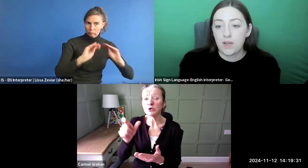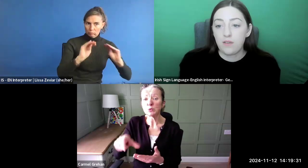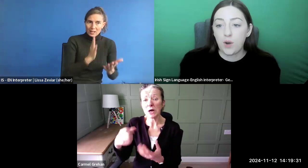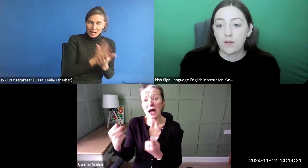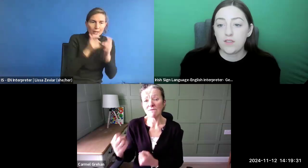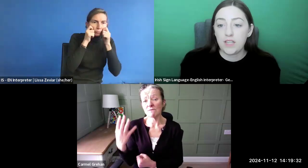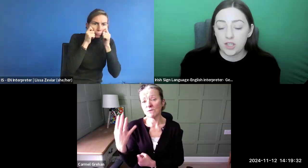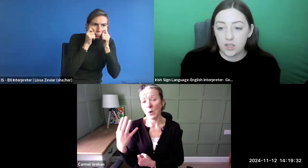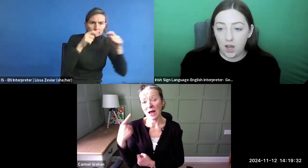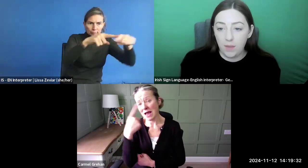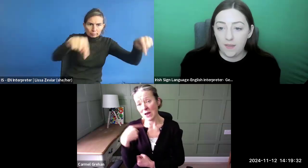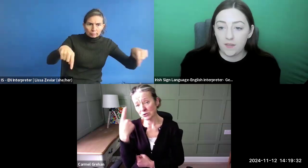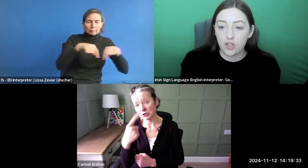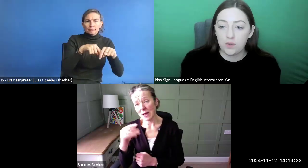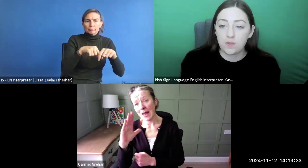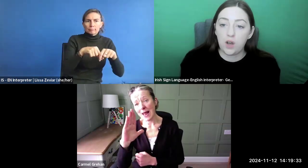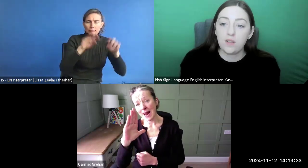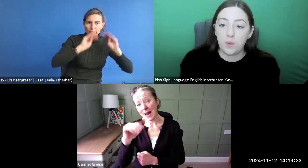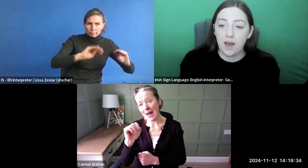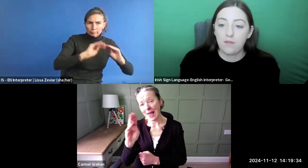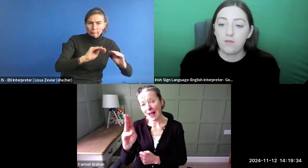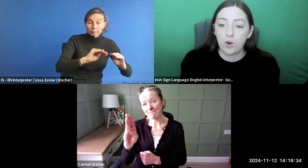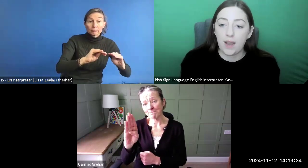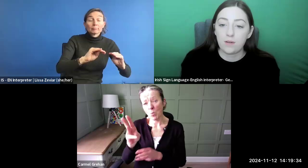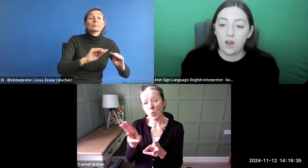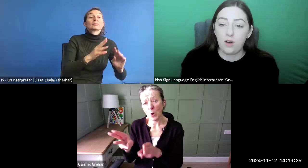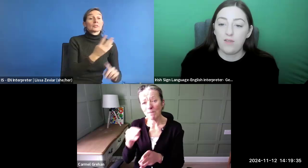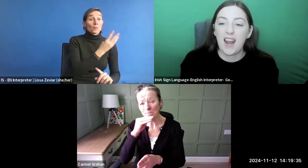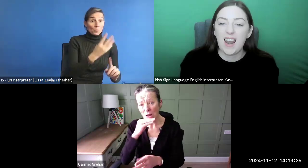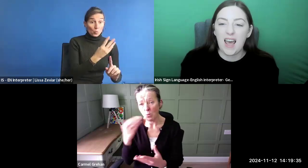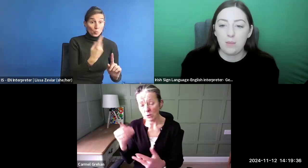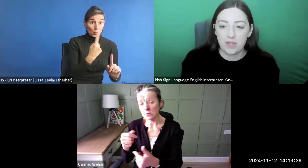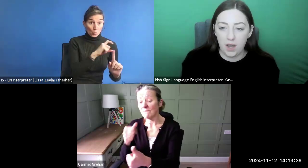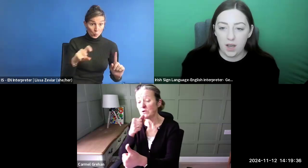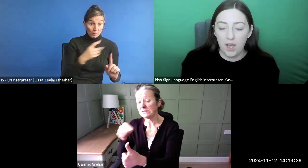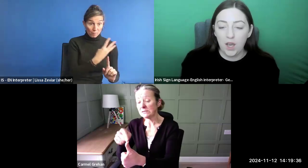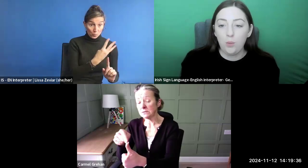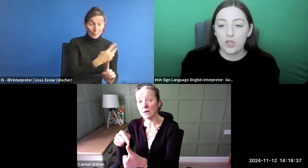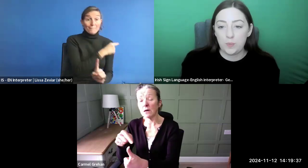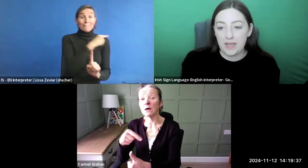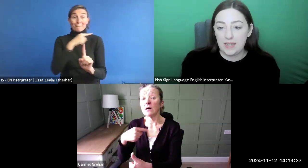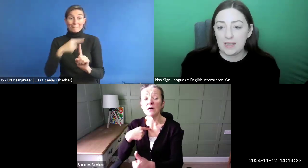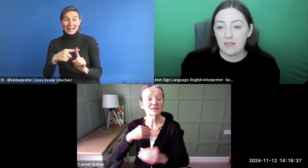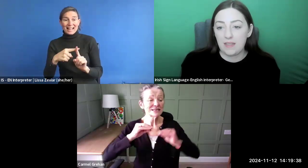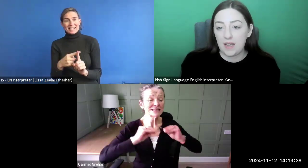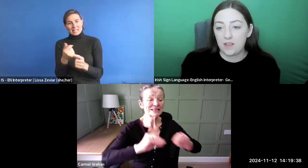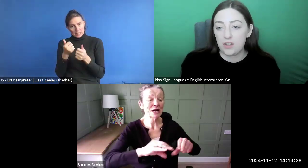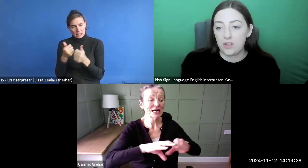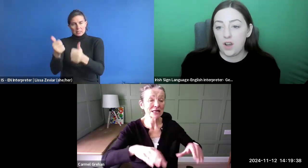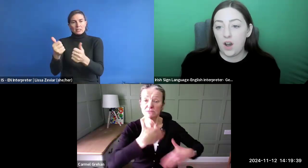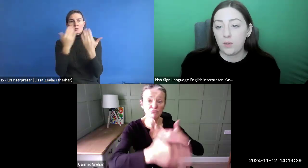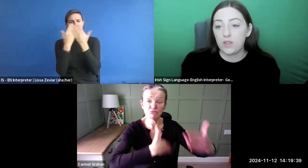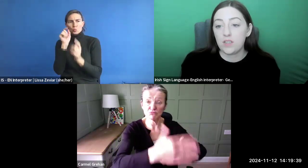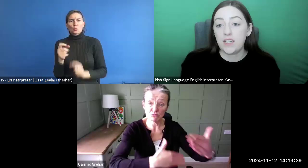So I would have 4 hours of teaching time, and then the students would also have 4 hours of lab time, which means